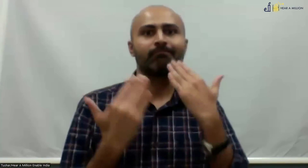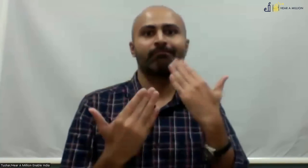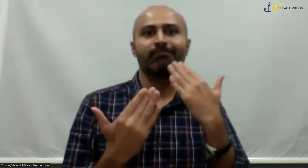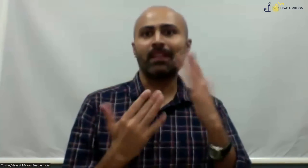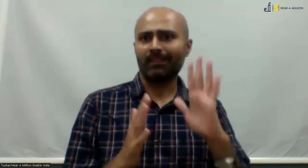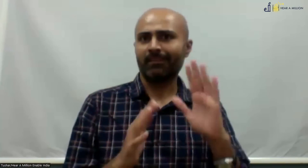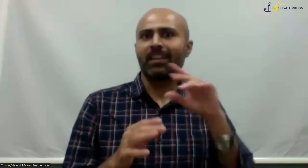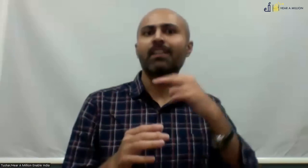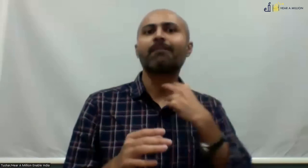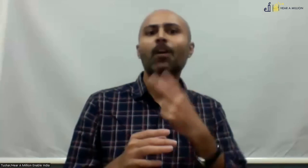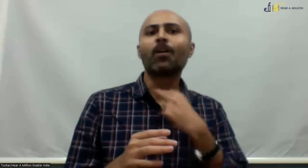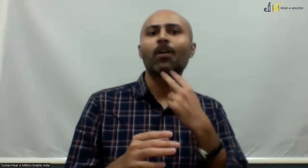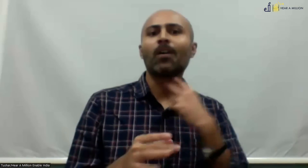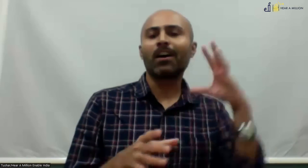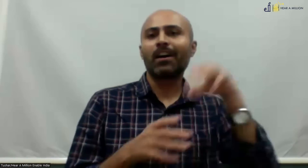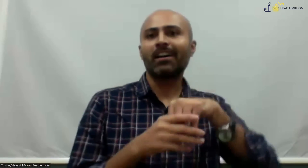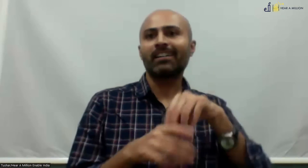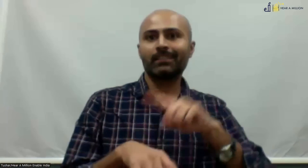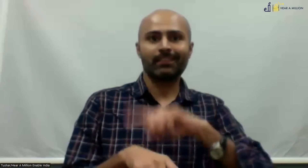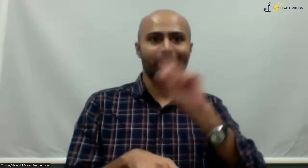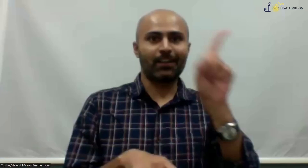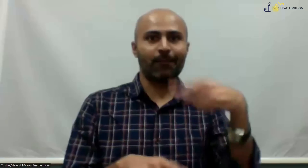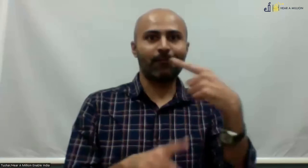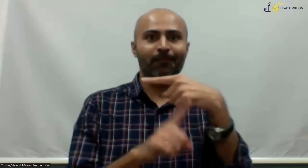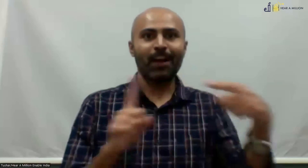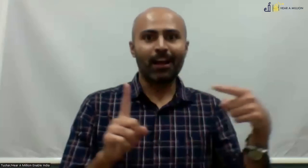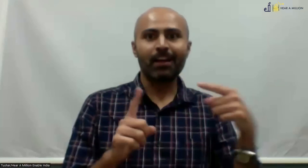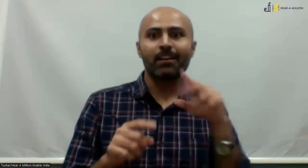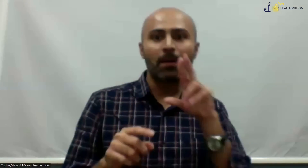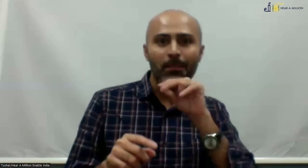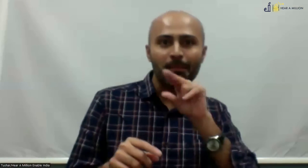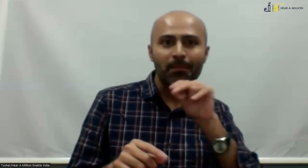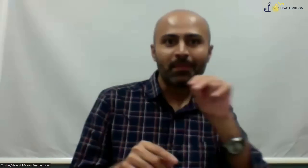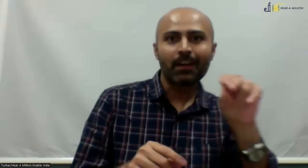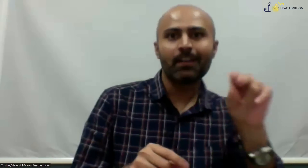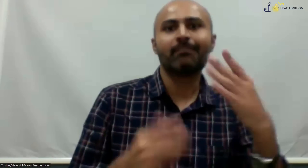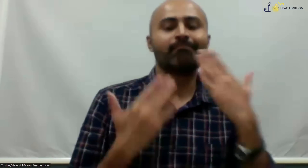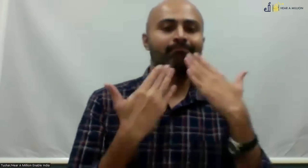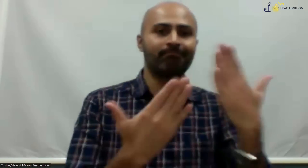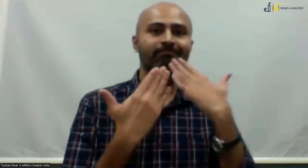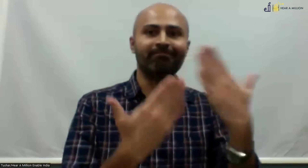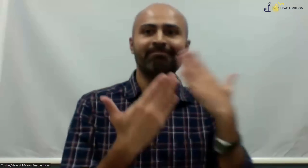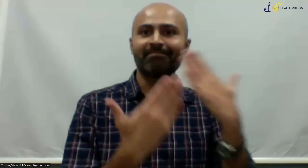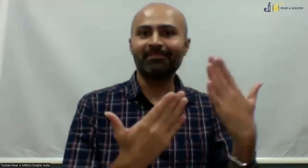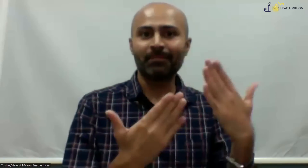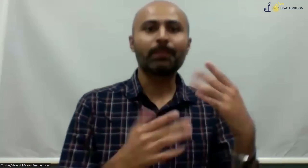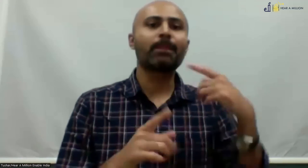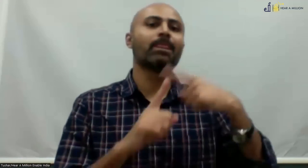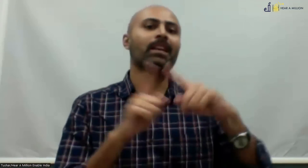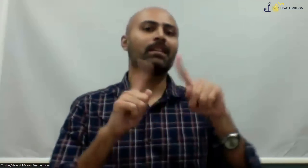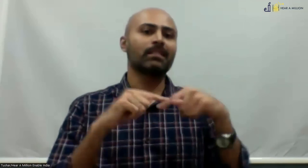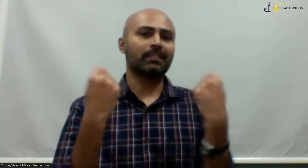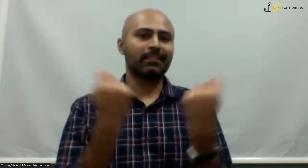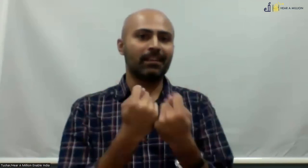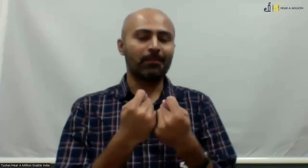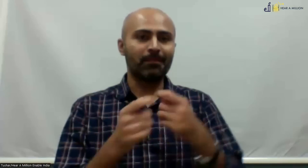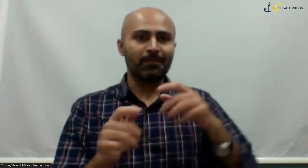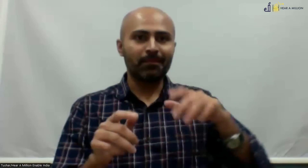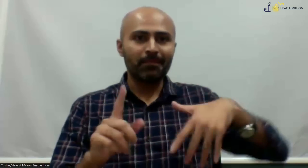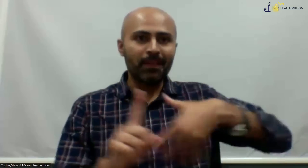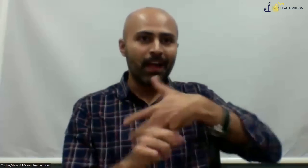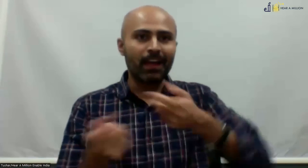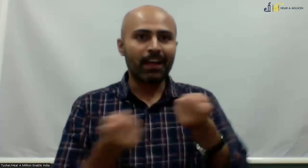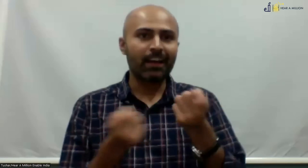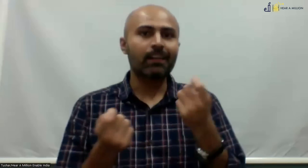thank Manisha and Saurav, our sign language interpreters for the day, who have been voicing for the entire 1.5 hours. Thank you so much for